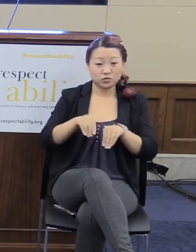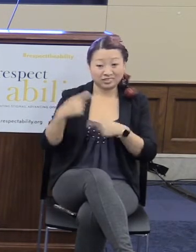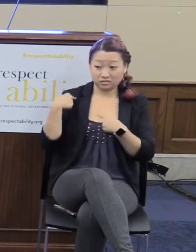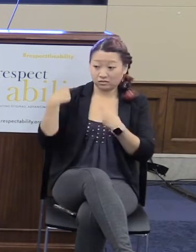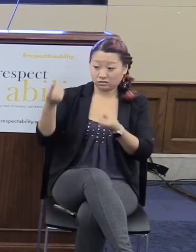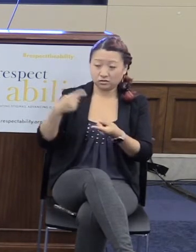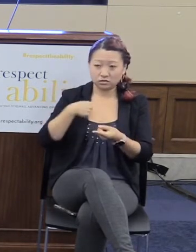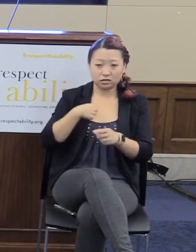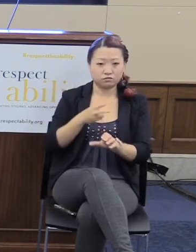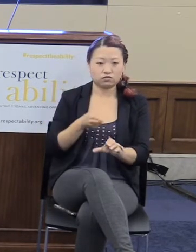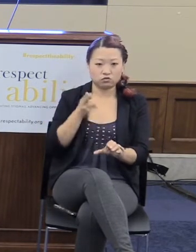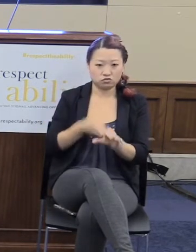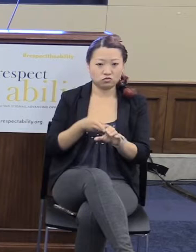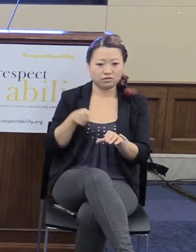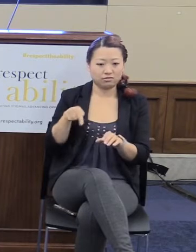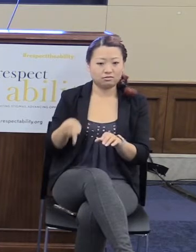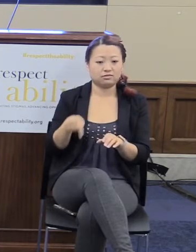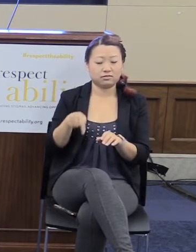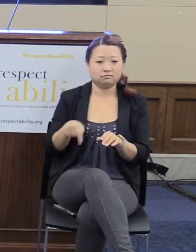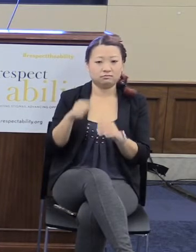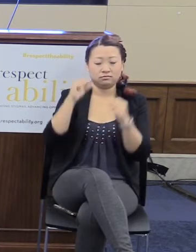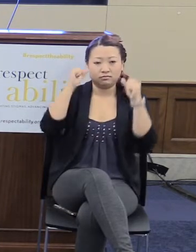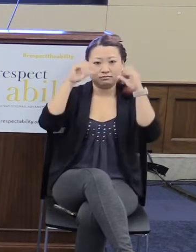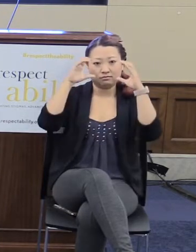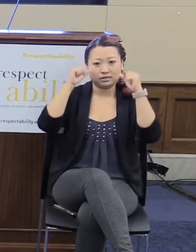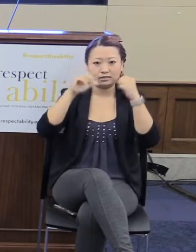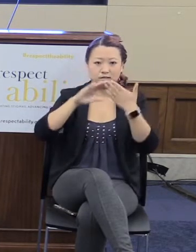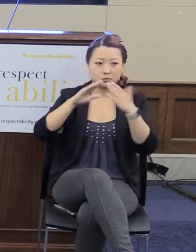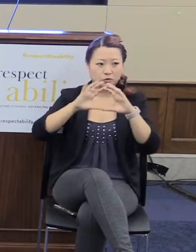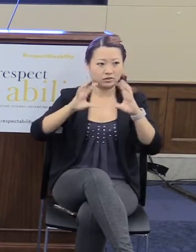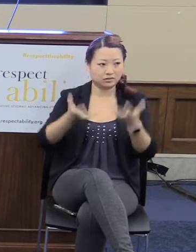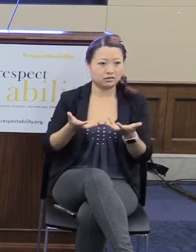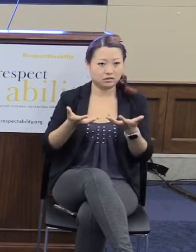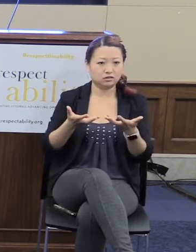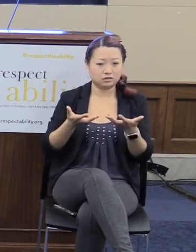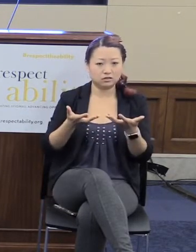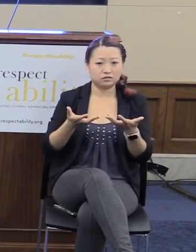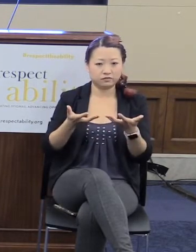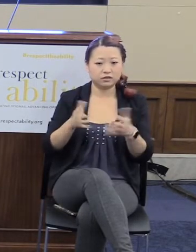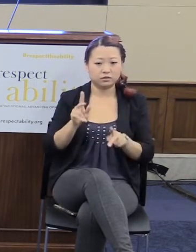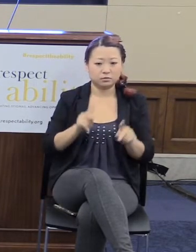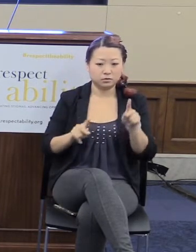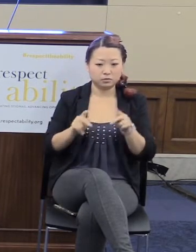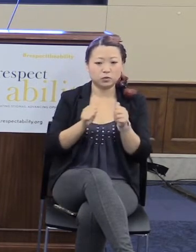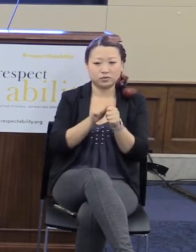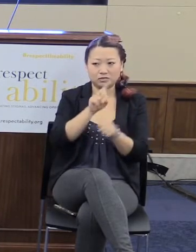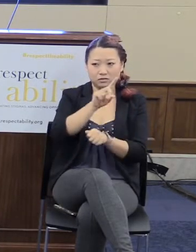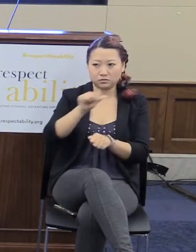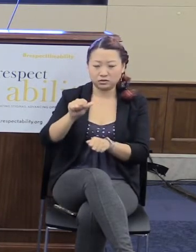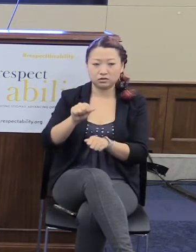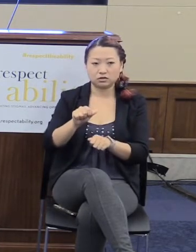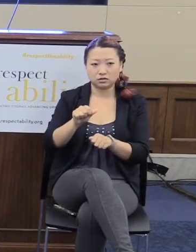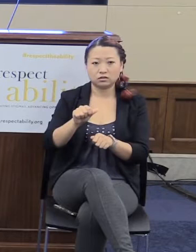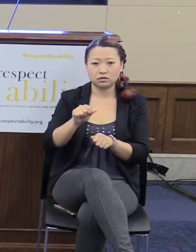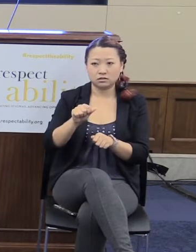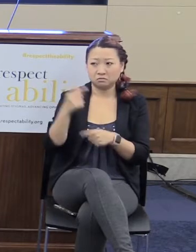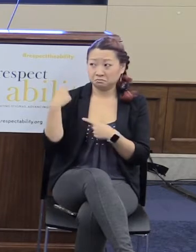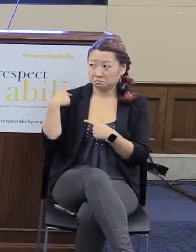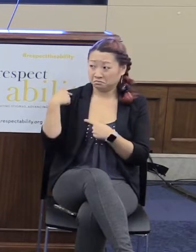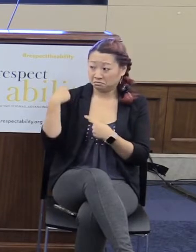have joined this amazing community of people with disability. And it has